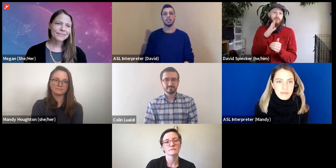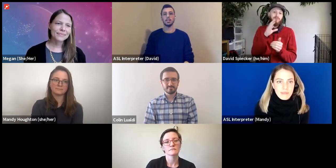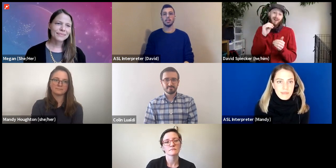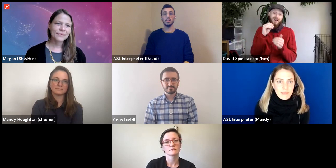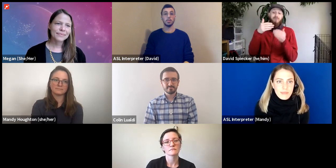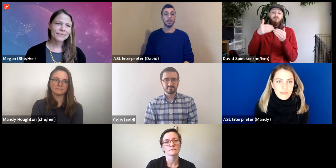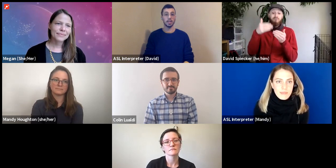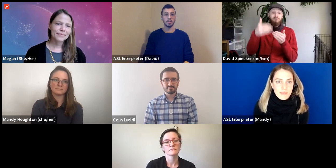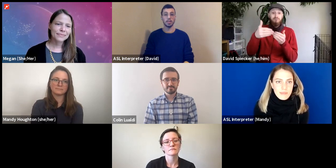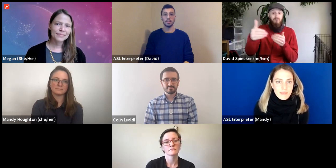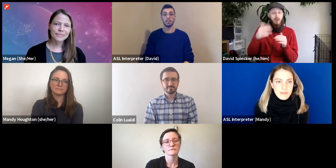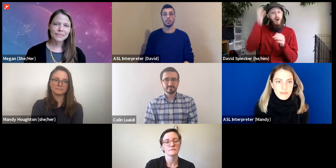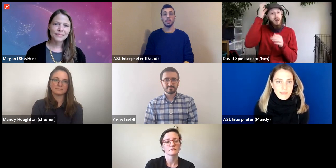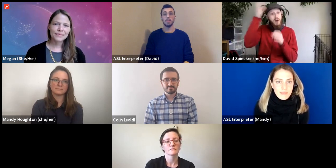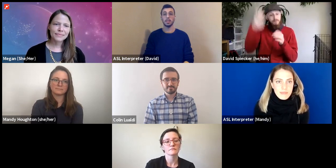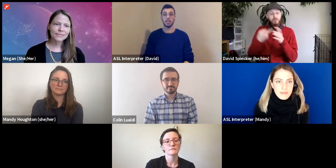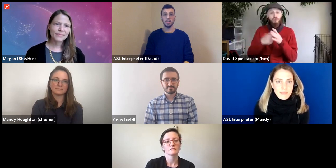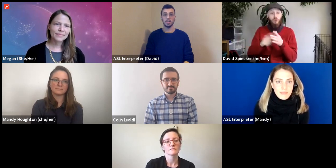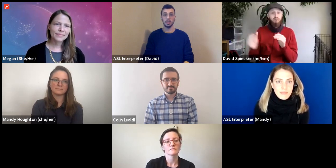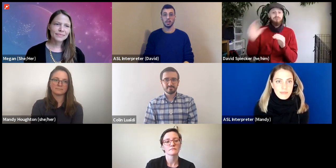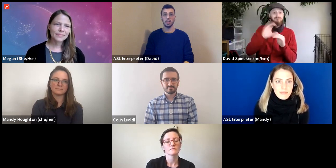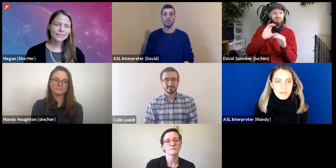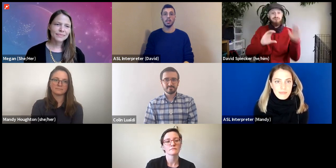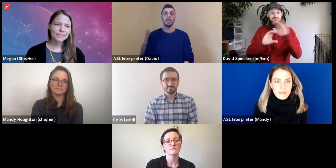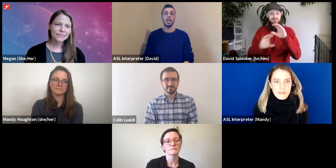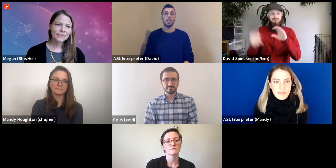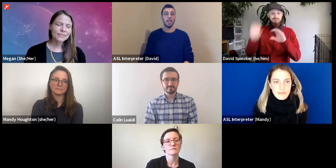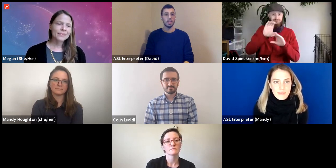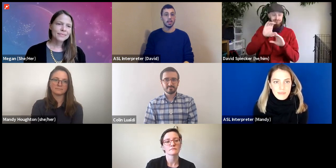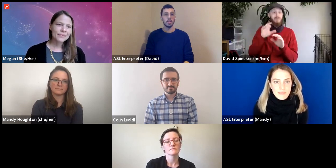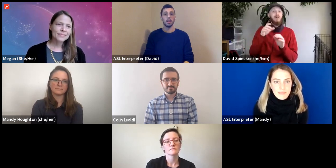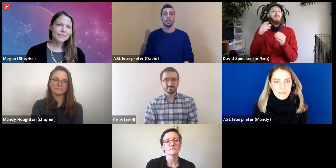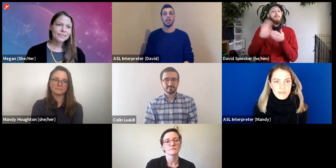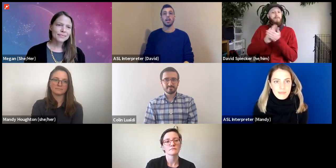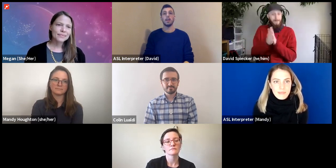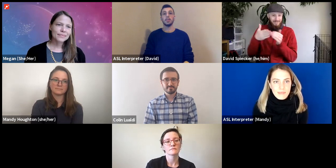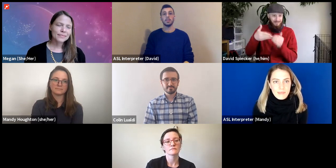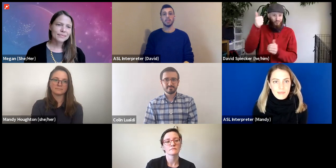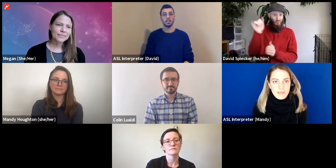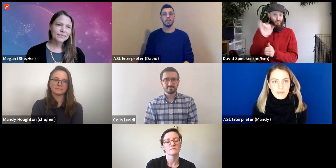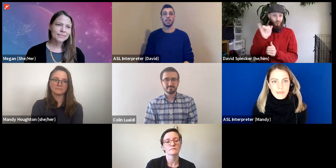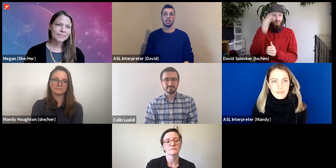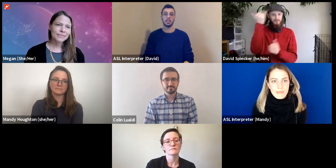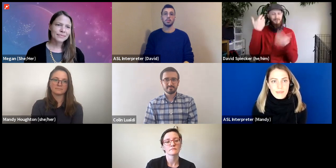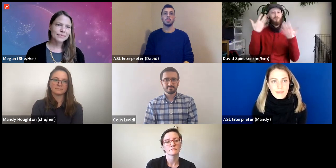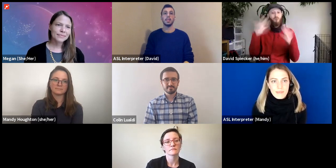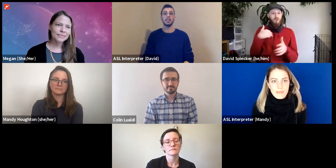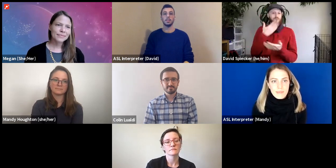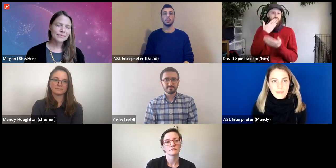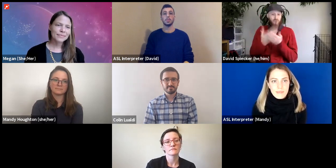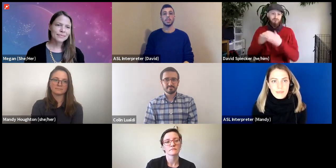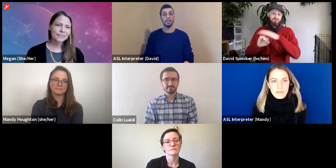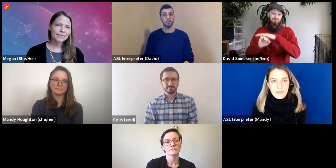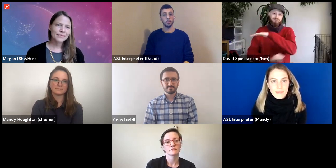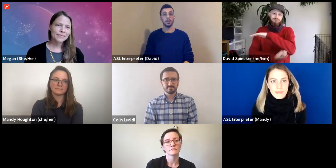that, communicating those concepts became much easier. And then our understanding of the concepts